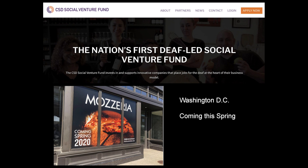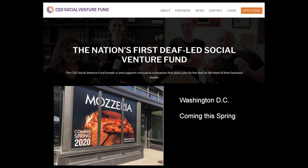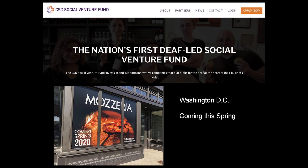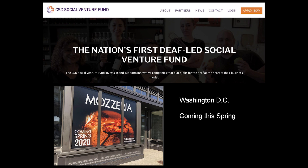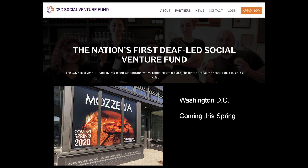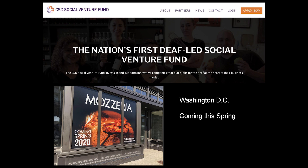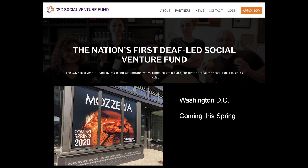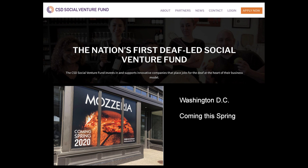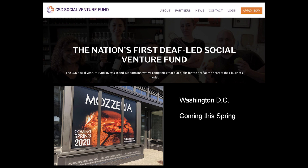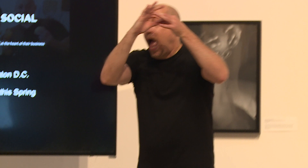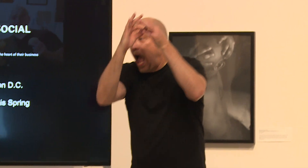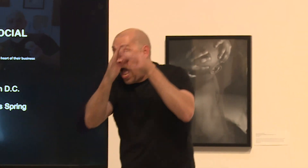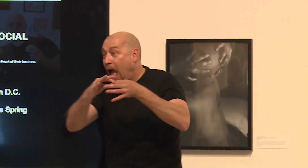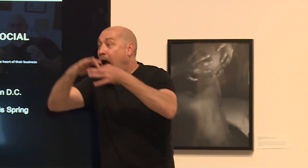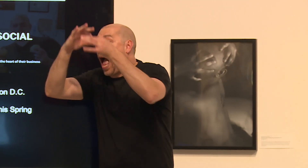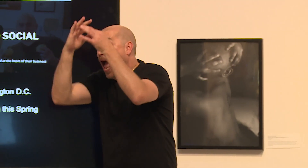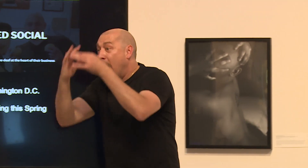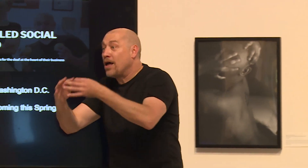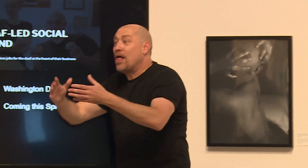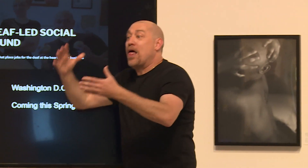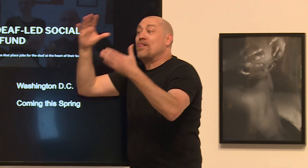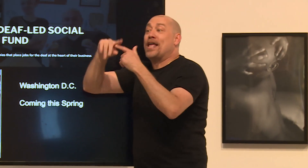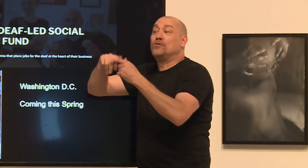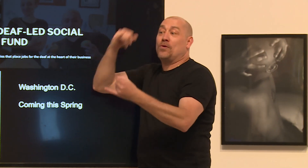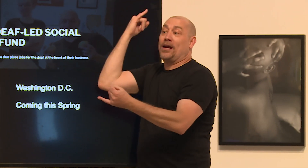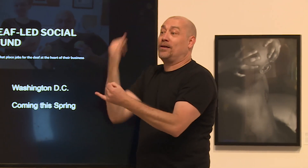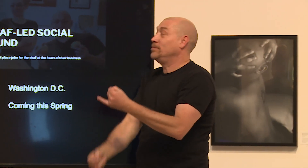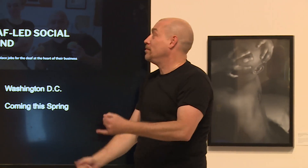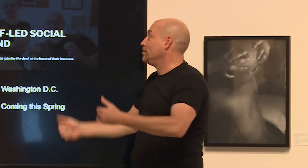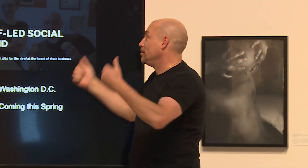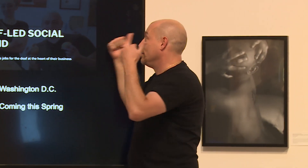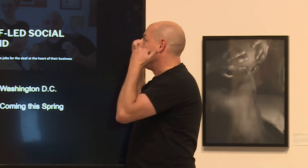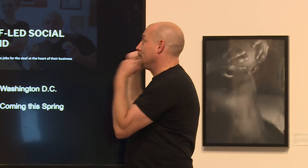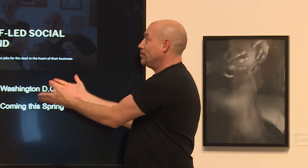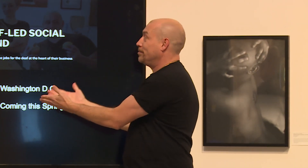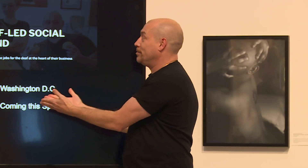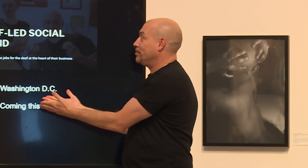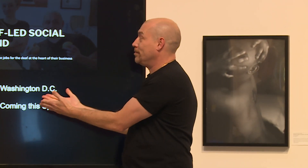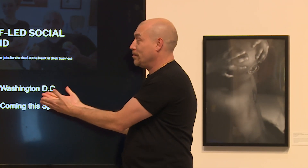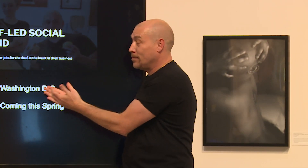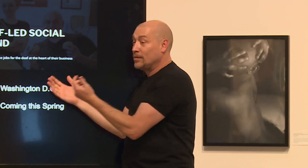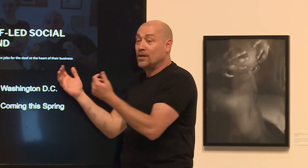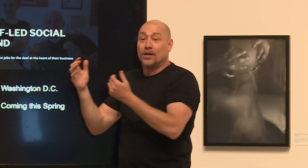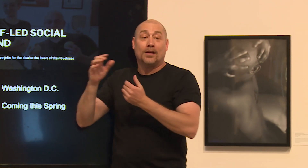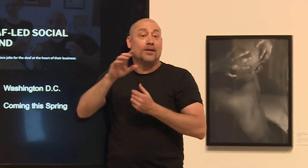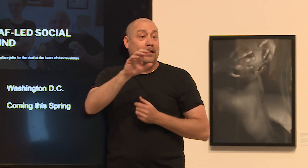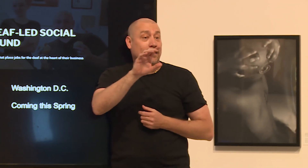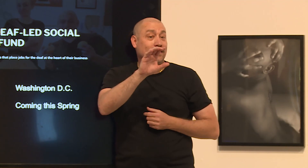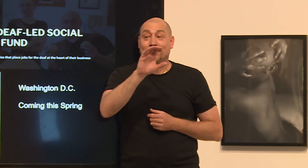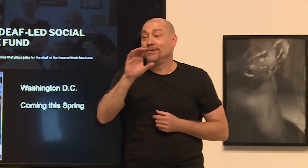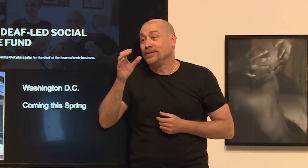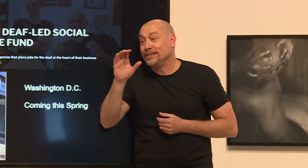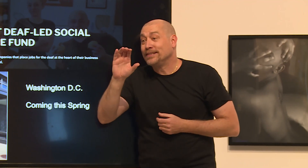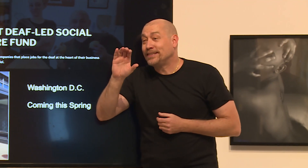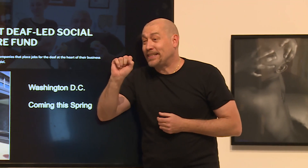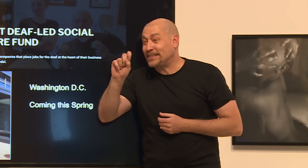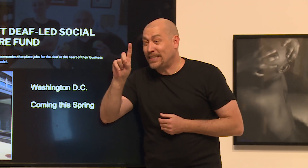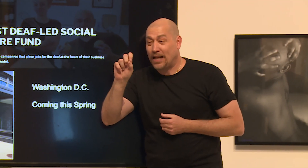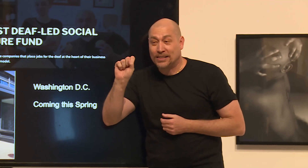So you see this chain of events that leads us to the